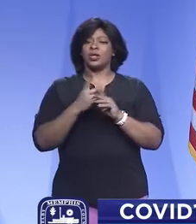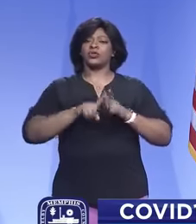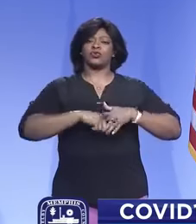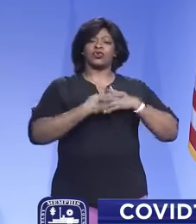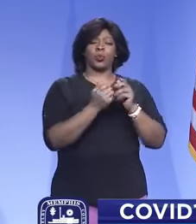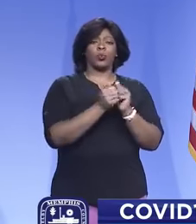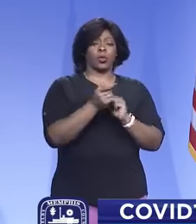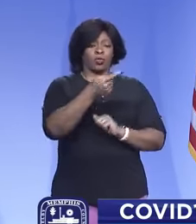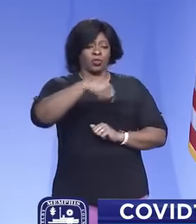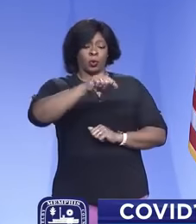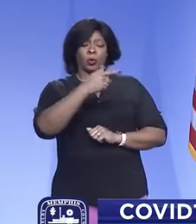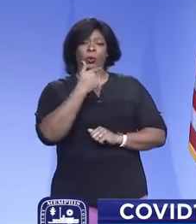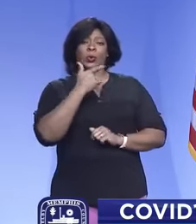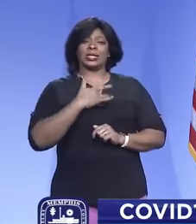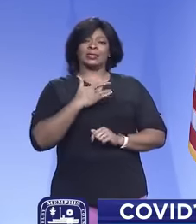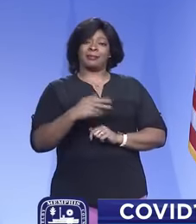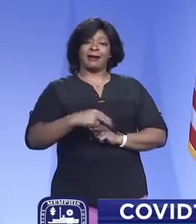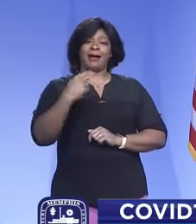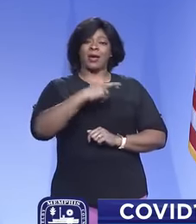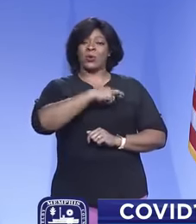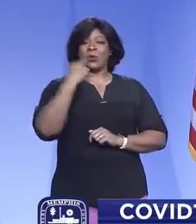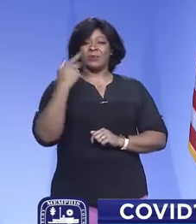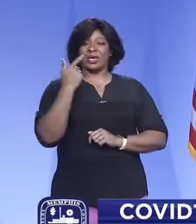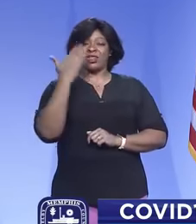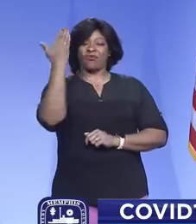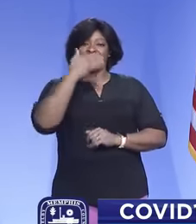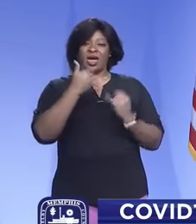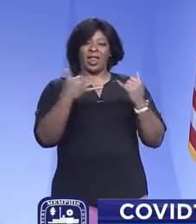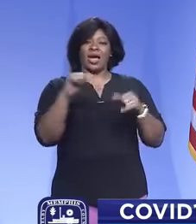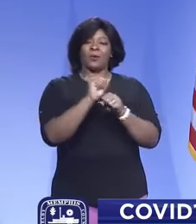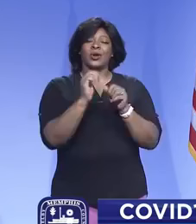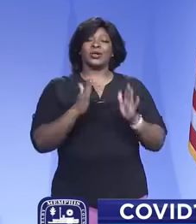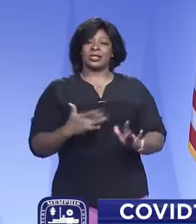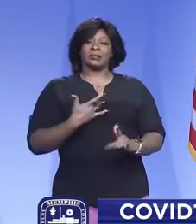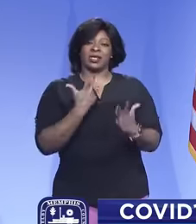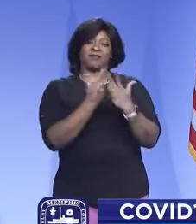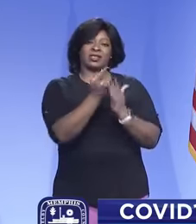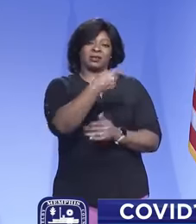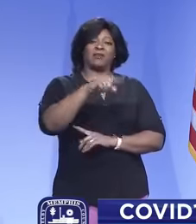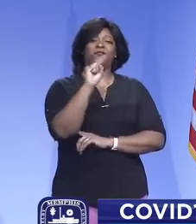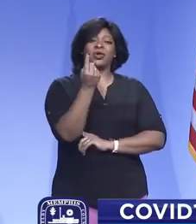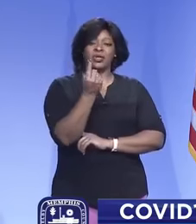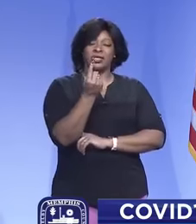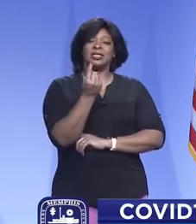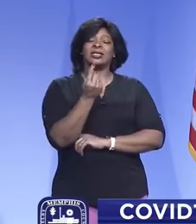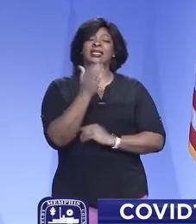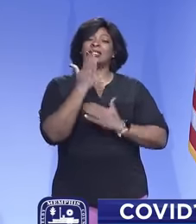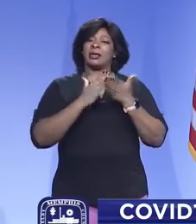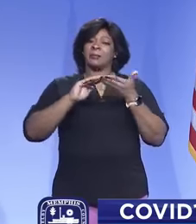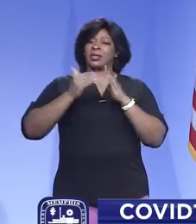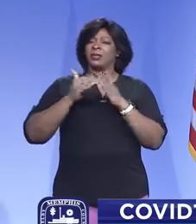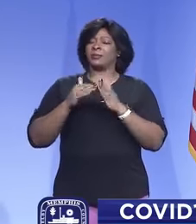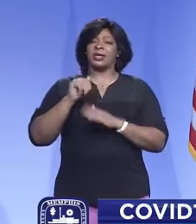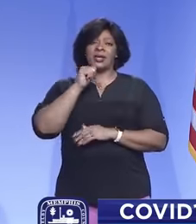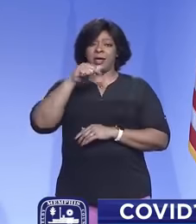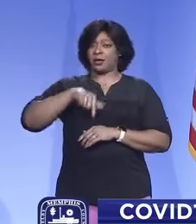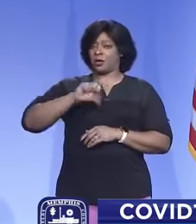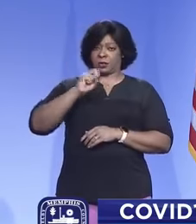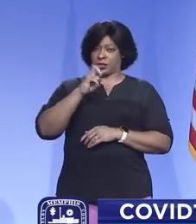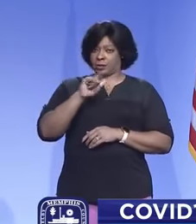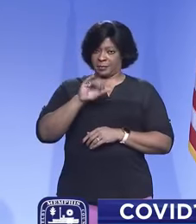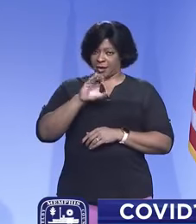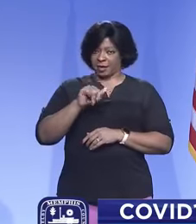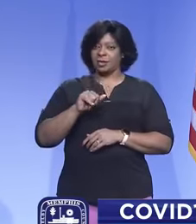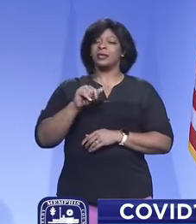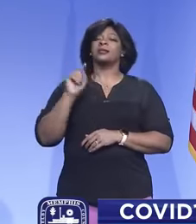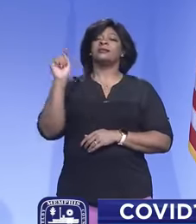with those who are most at risk because they're frontline. But in some communities, not Shelby County, there's